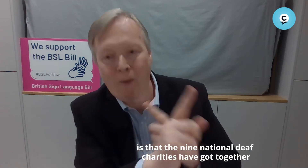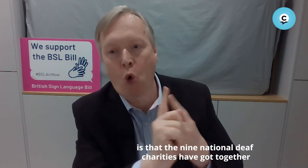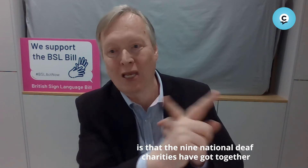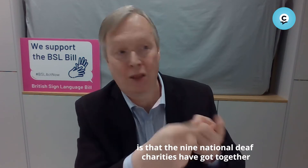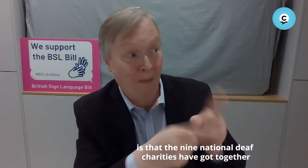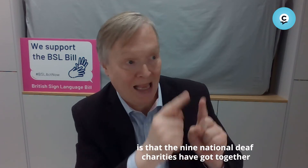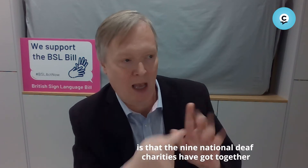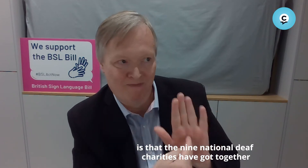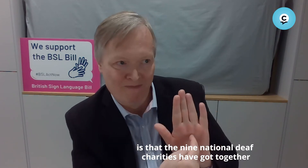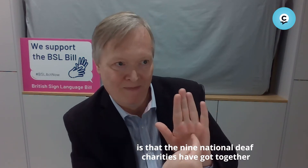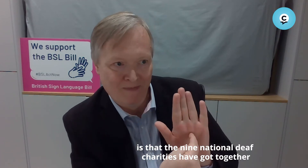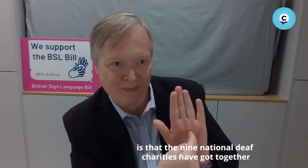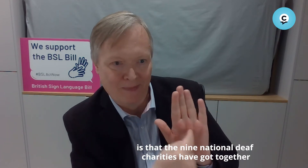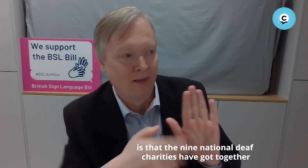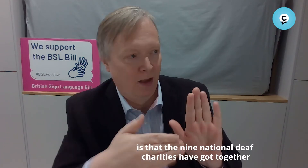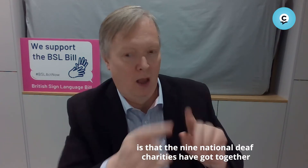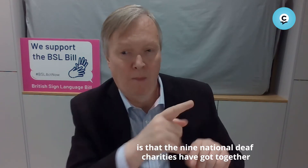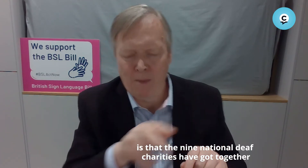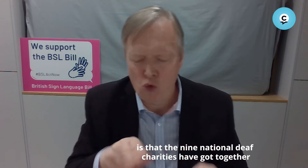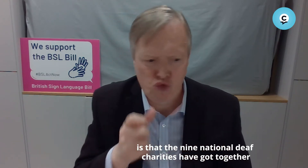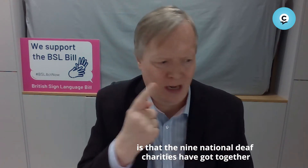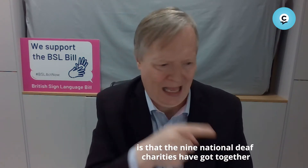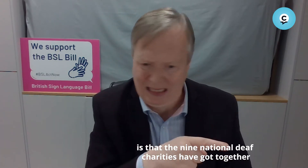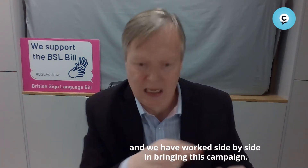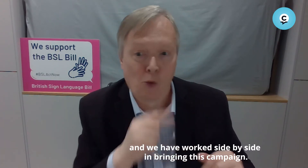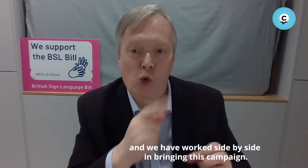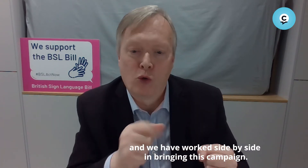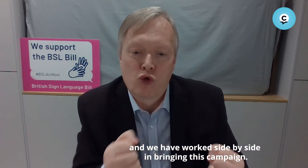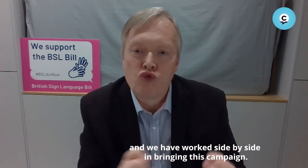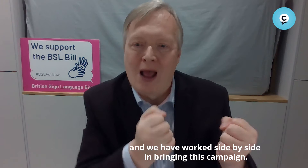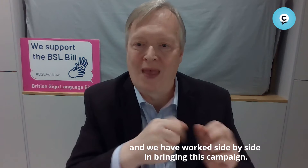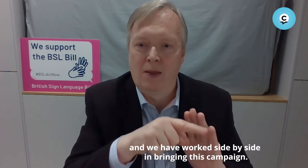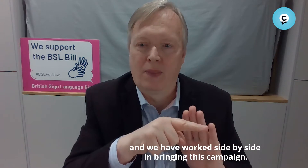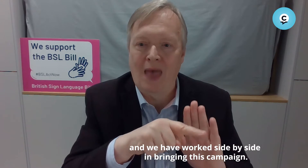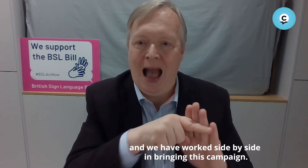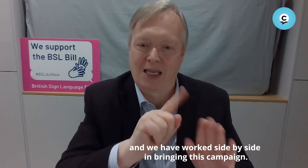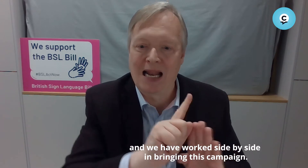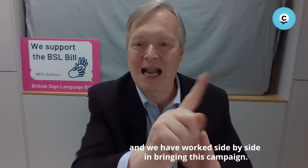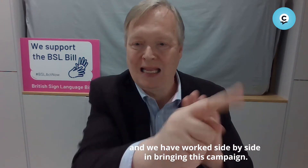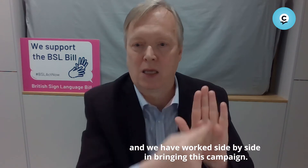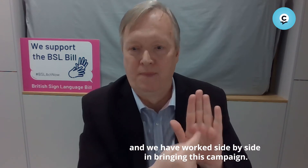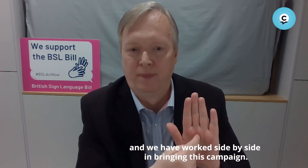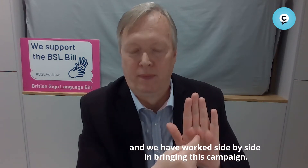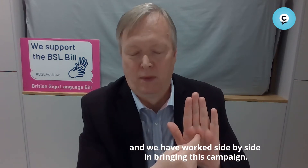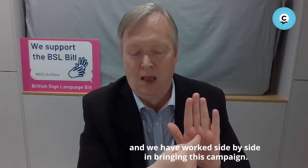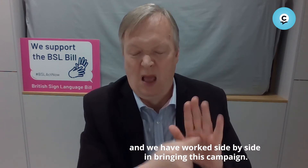the 9 national deaf charities have got together, and we have worked side by side in bringing this